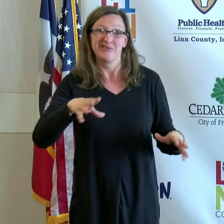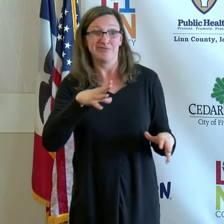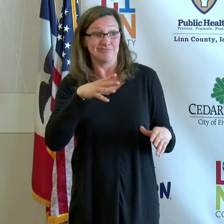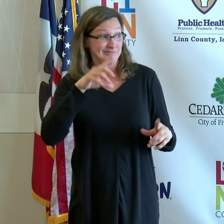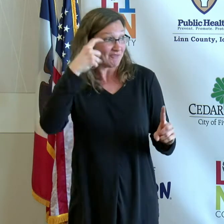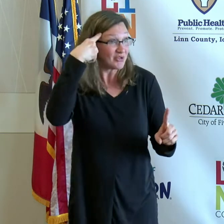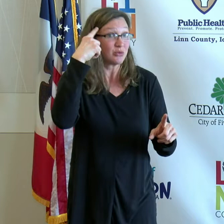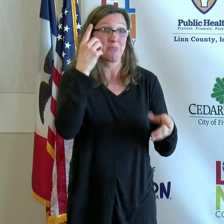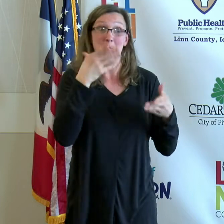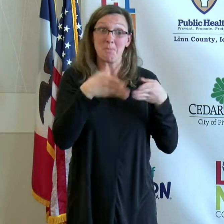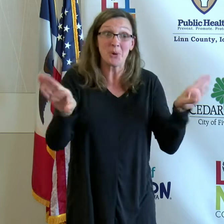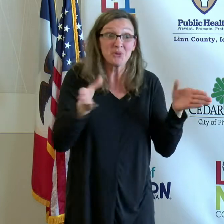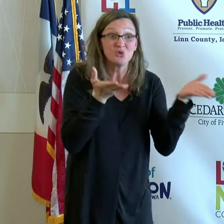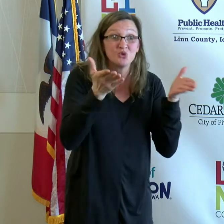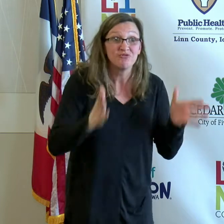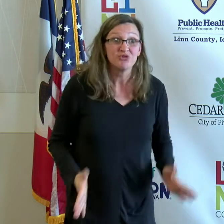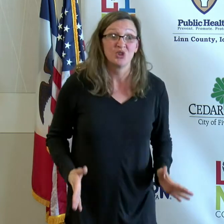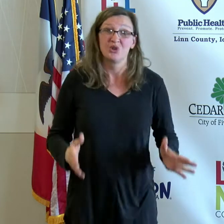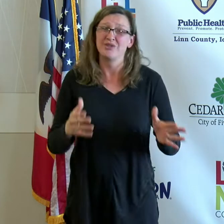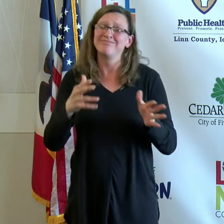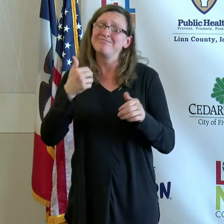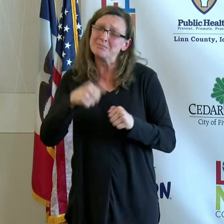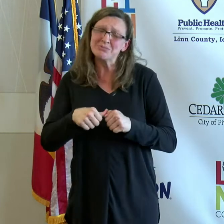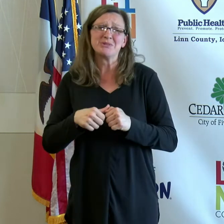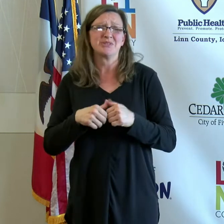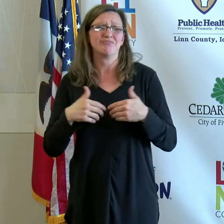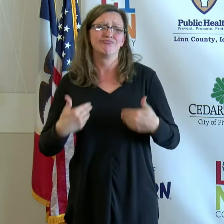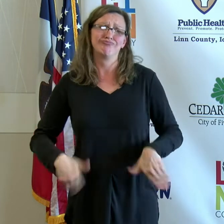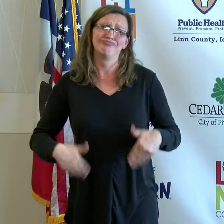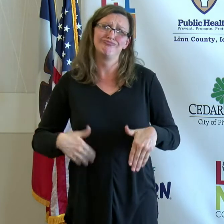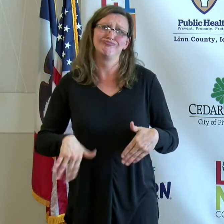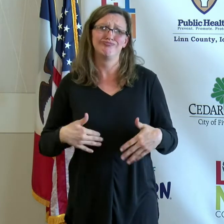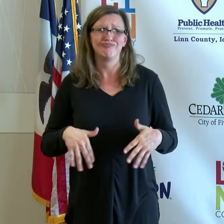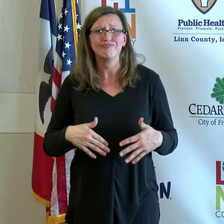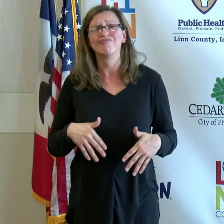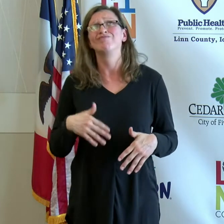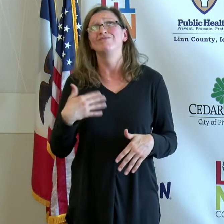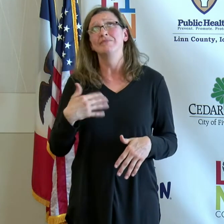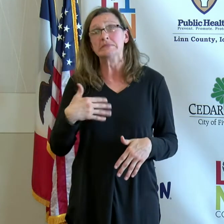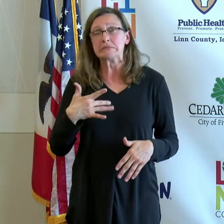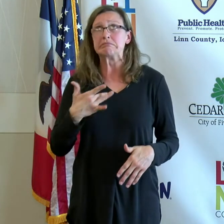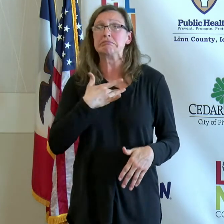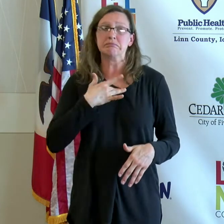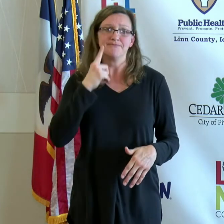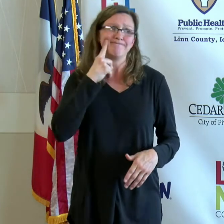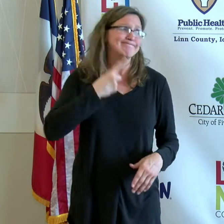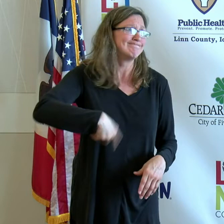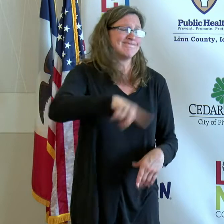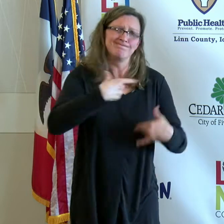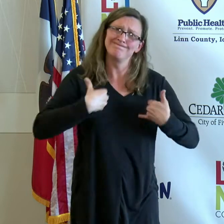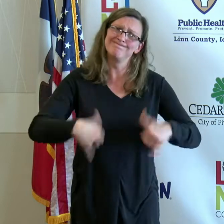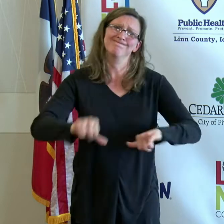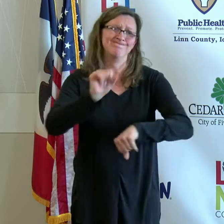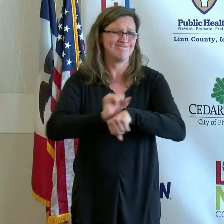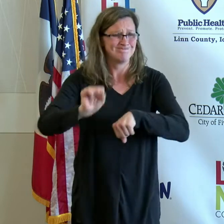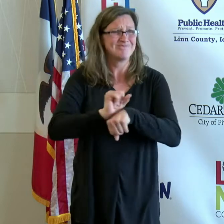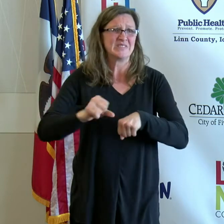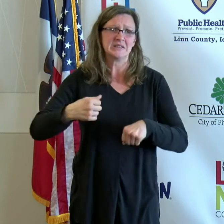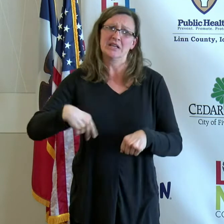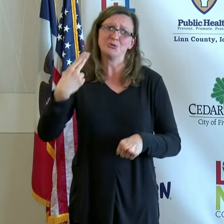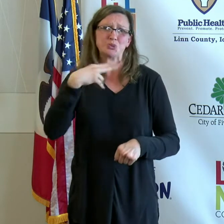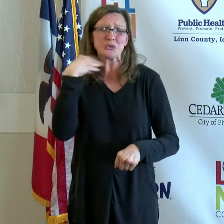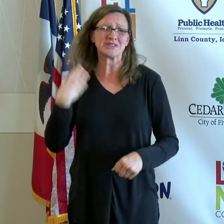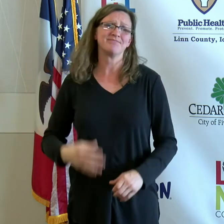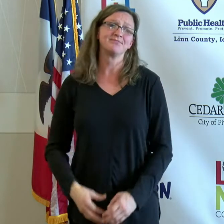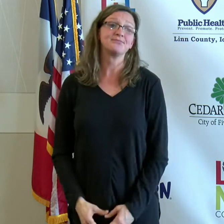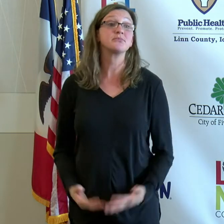even for us, the seriousness of this pandemic. Here today we have Dustin Hinrichs, Environmental Quality